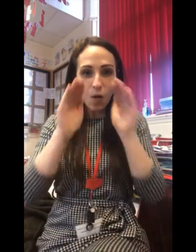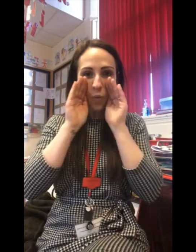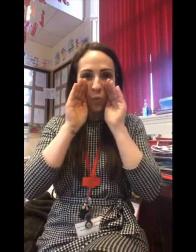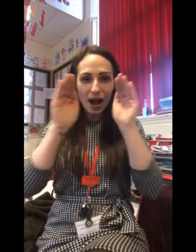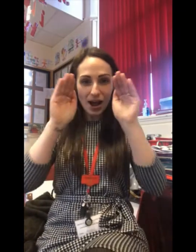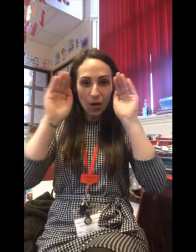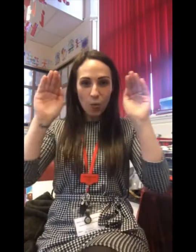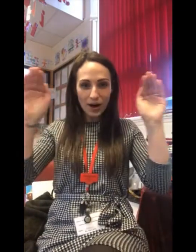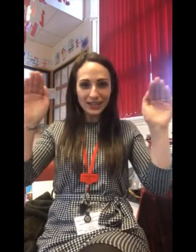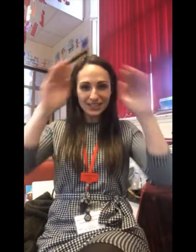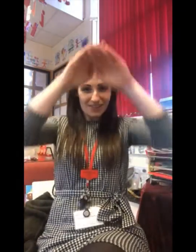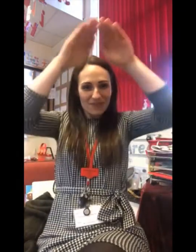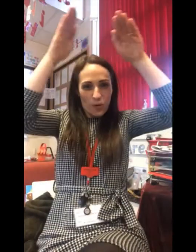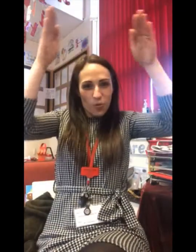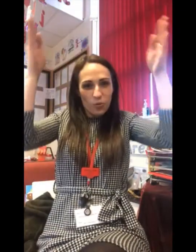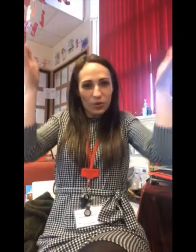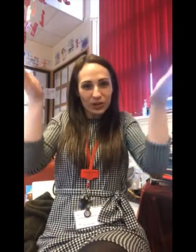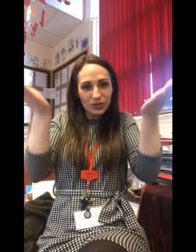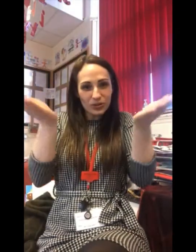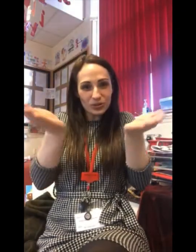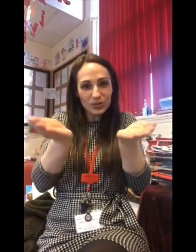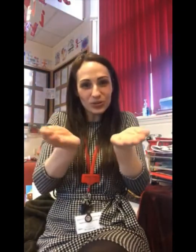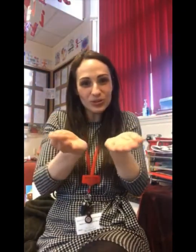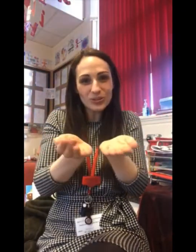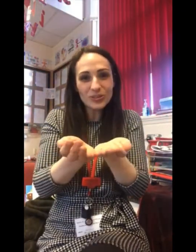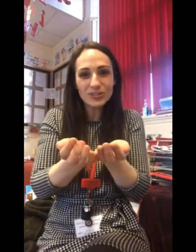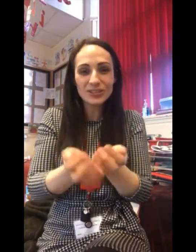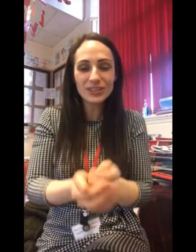what a wonderful world.